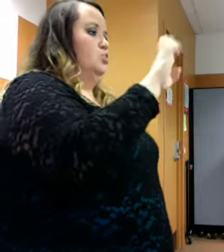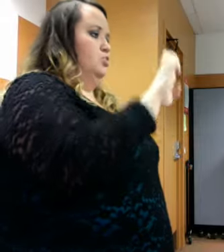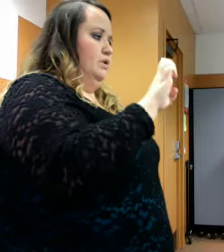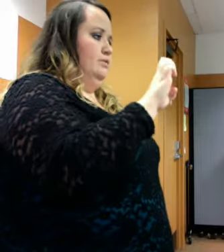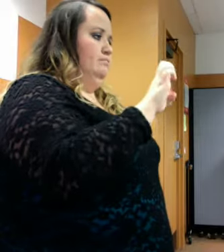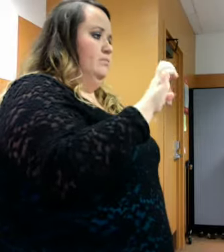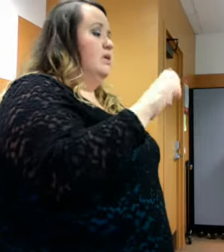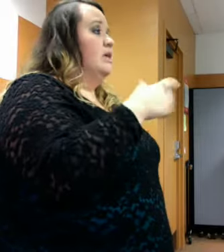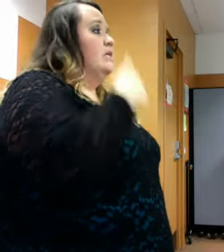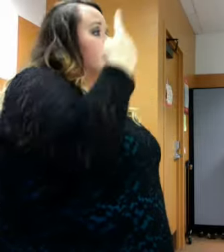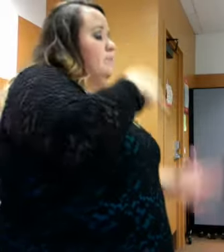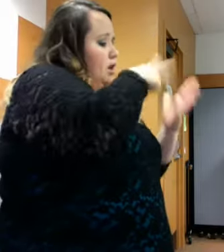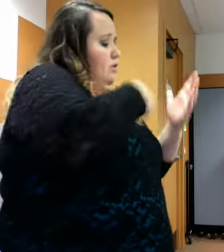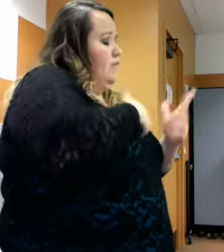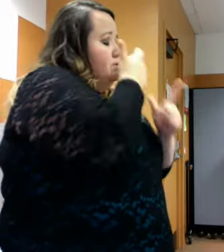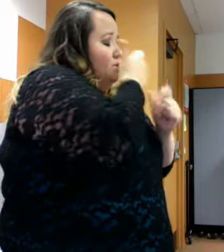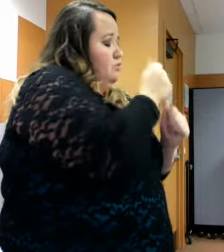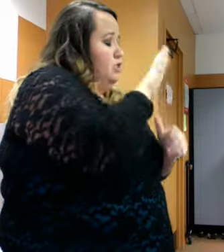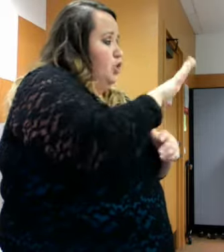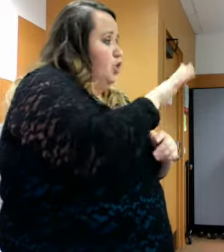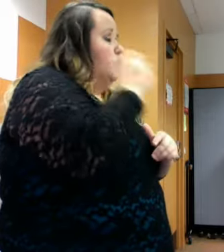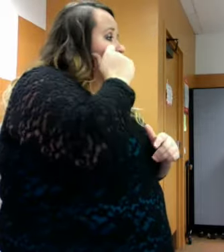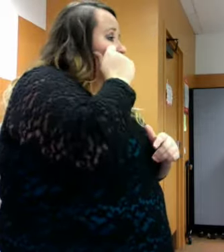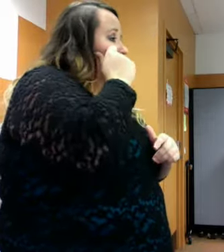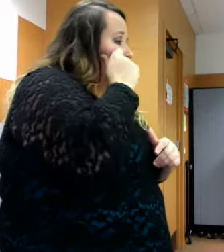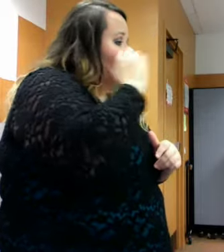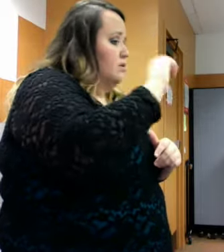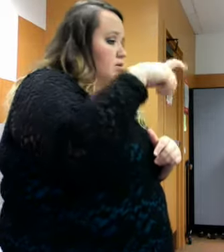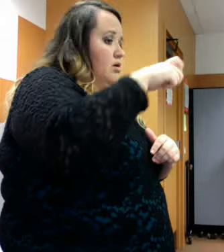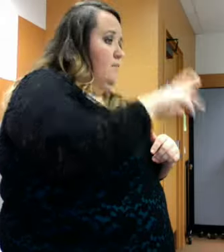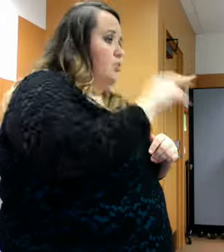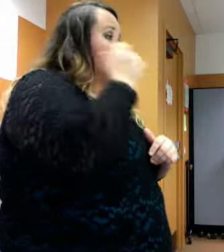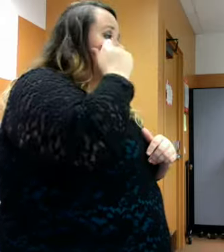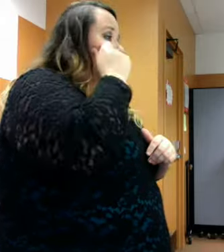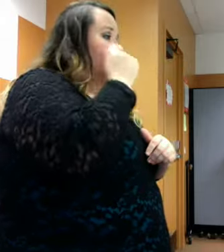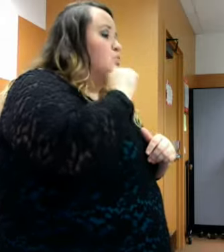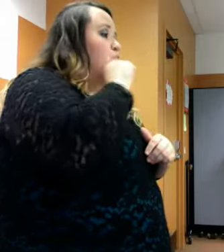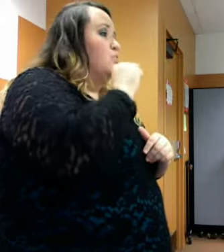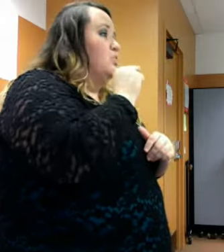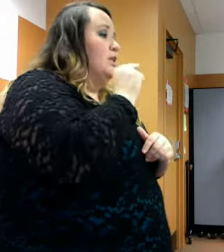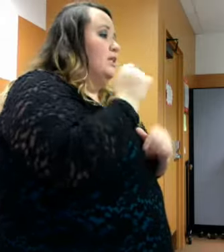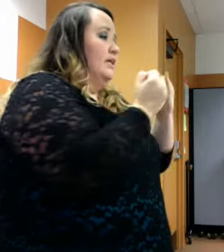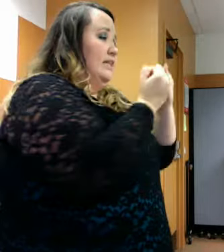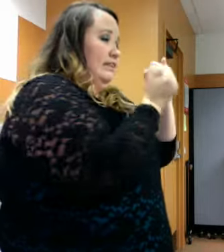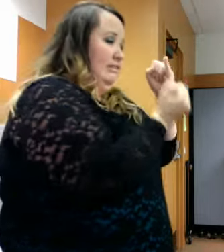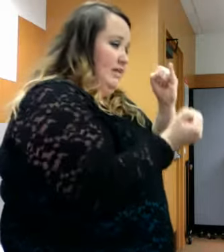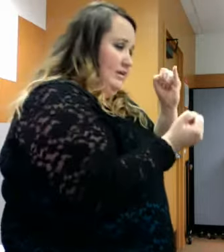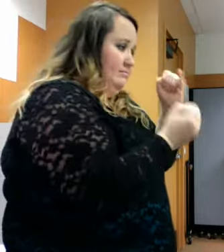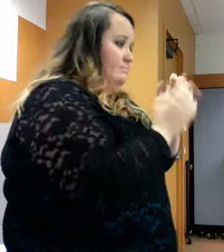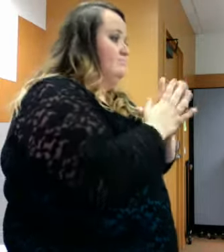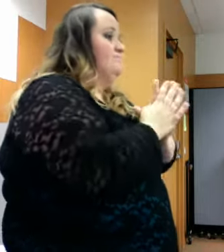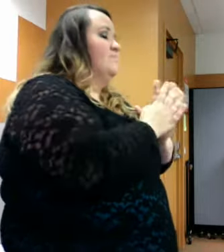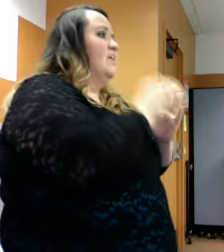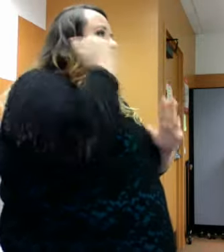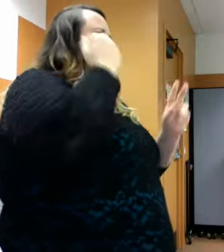skin that he sculpted her out of is actually thinner than 2 pennies. So you look at the Statue of Liberty, Really? you think like it must be so heavy, which